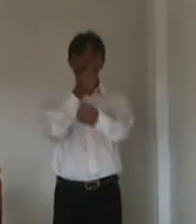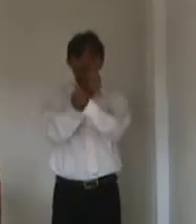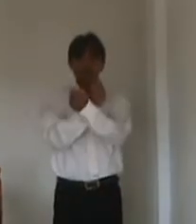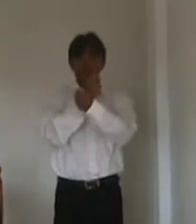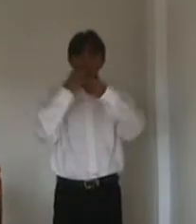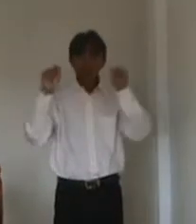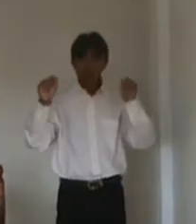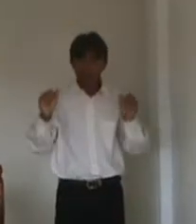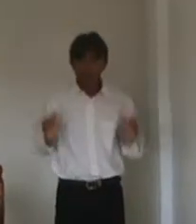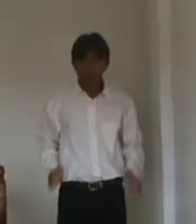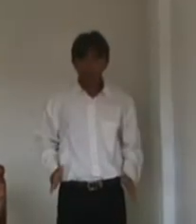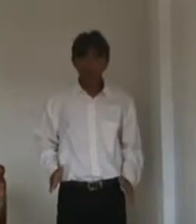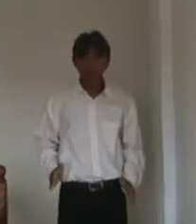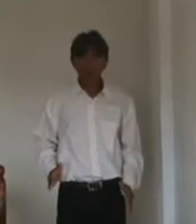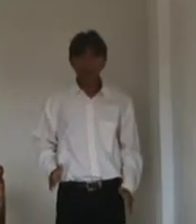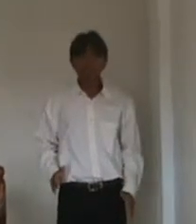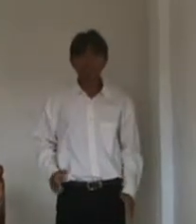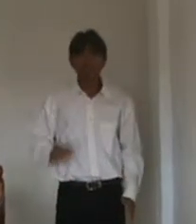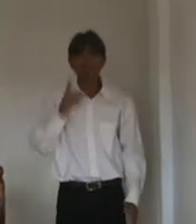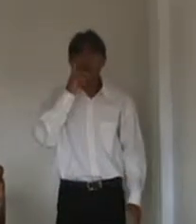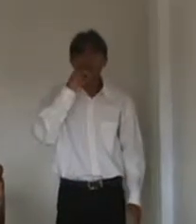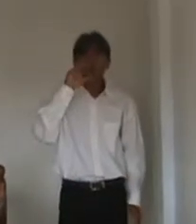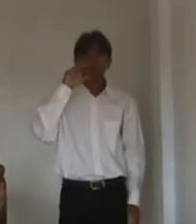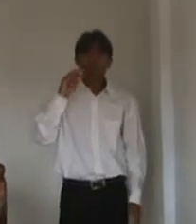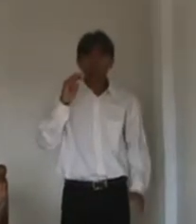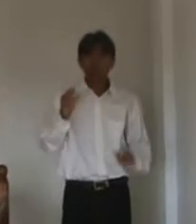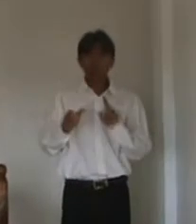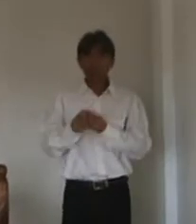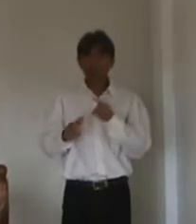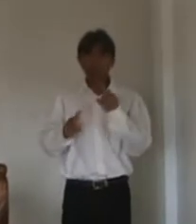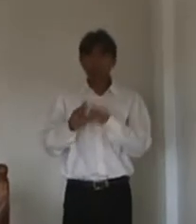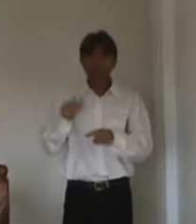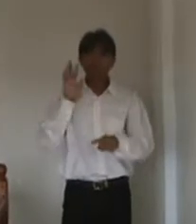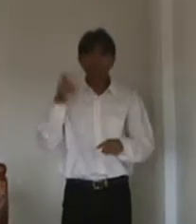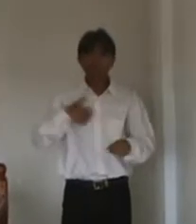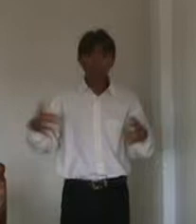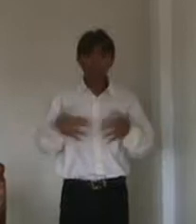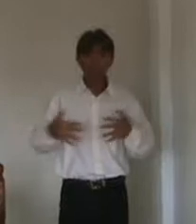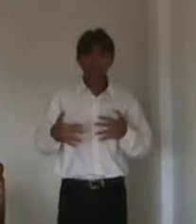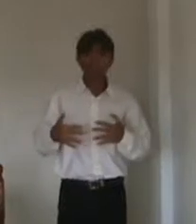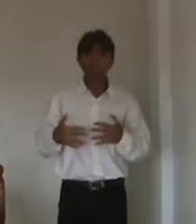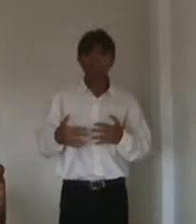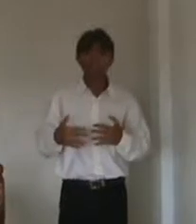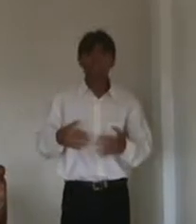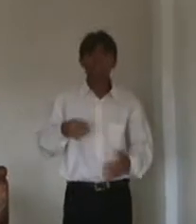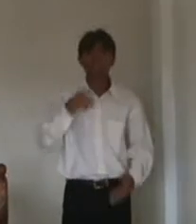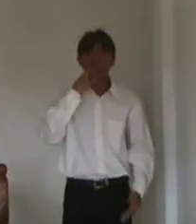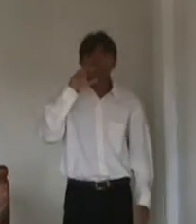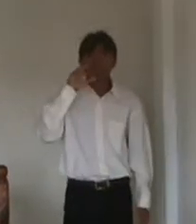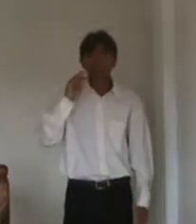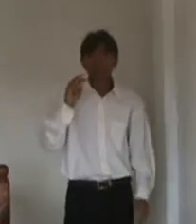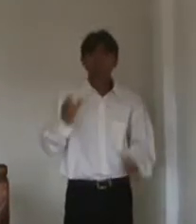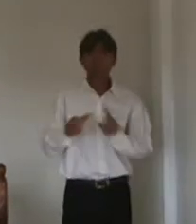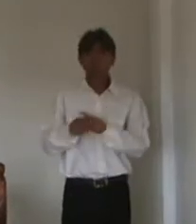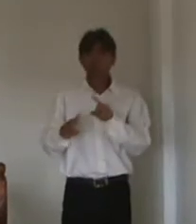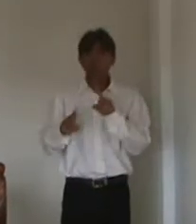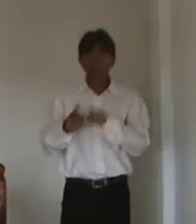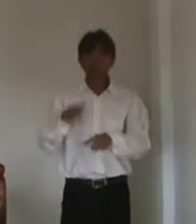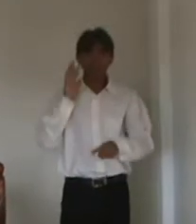salvation. Whom then shall I fear? Whom then